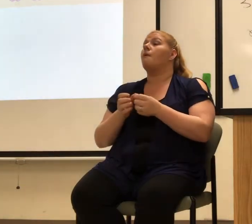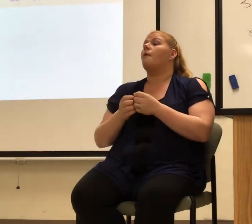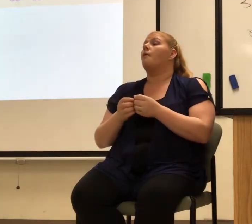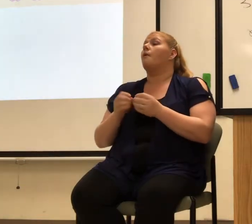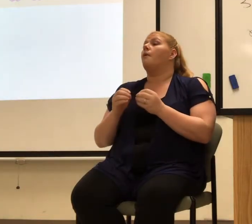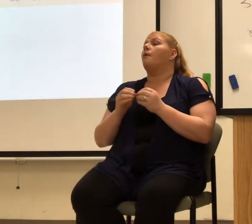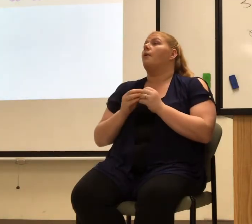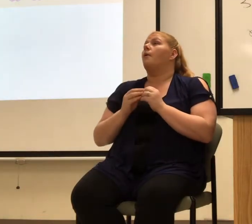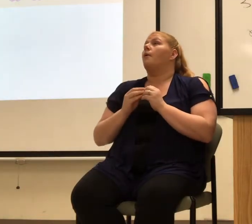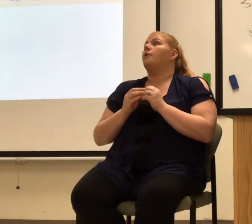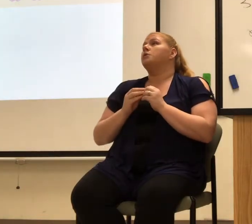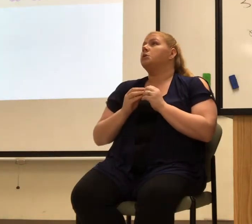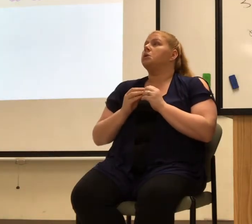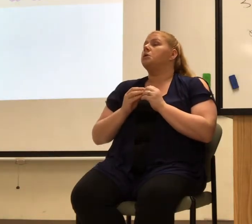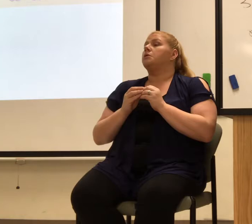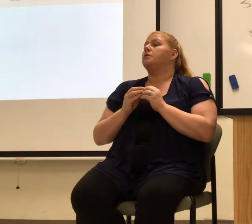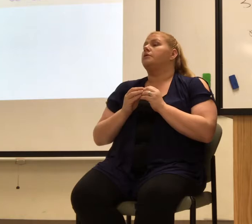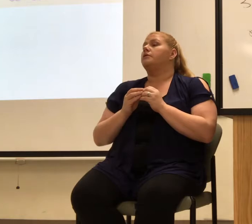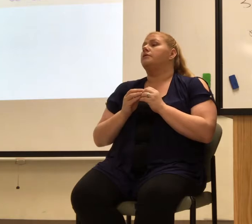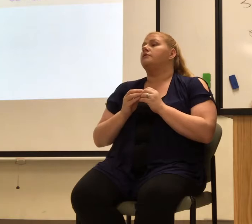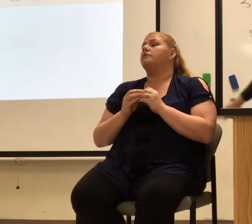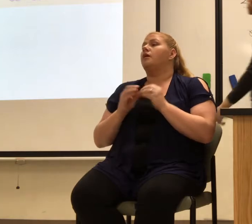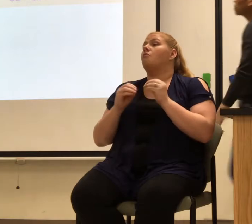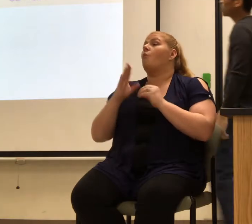together. Let me read from the slide.